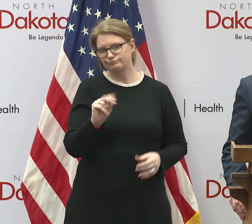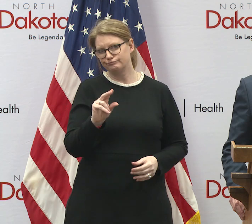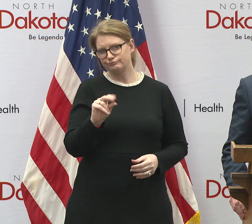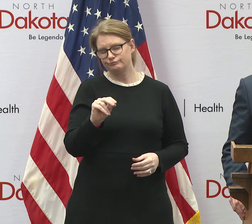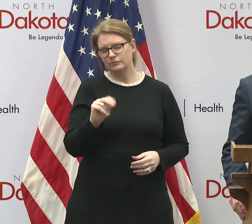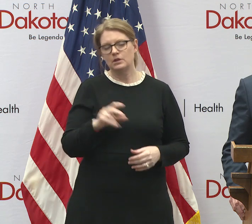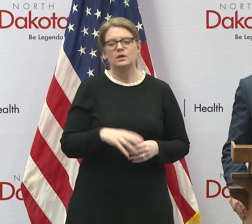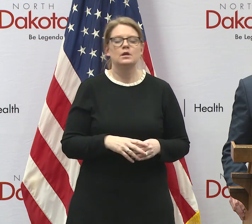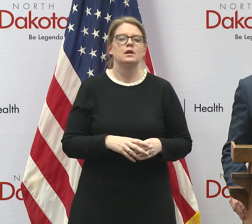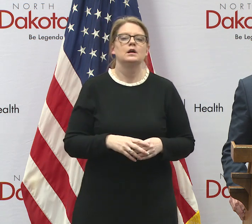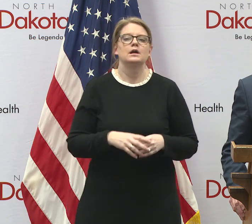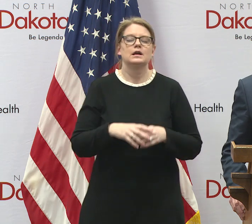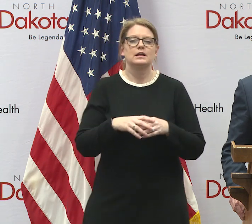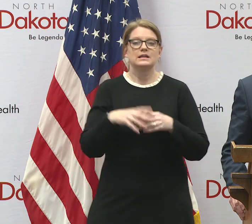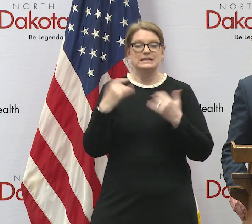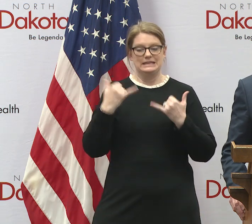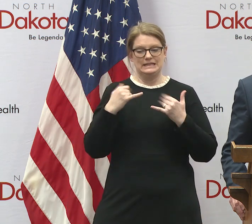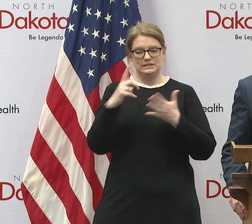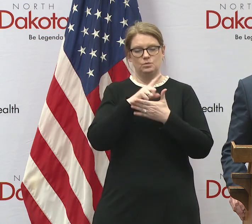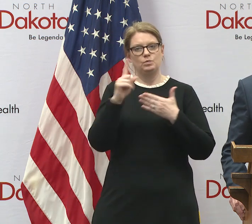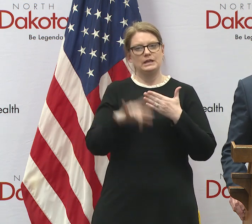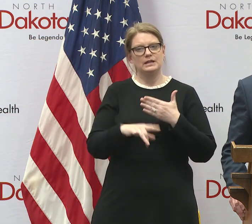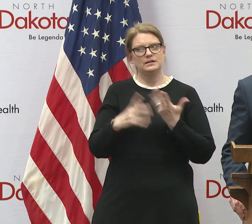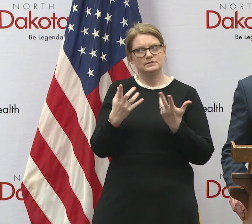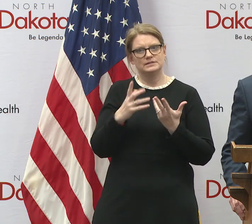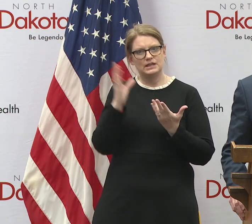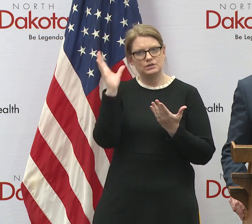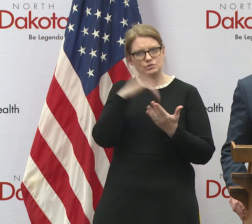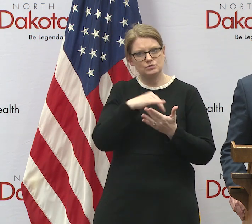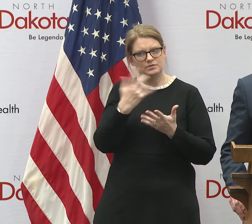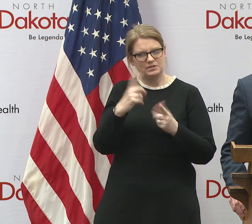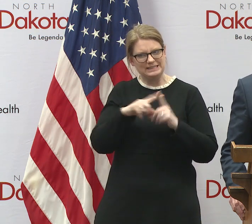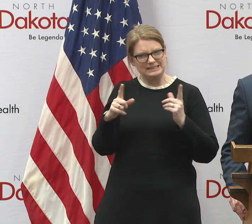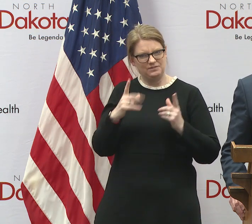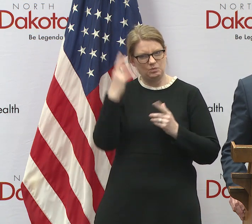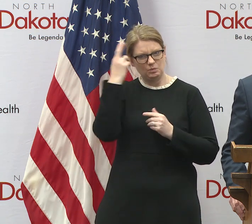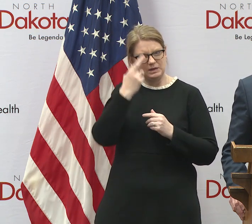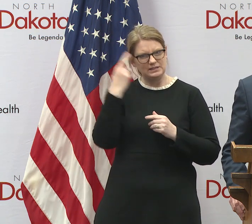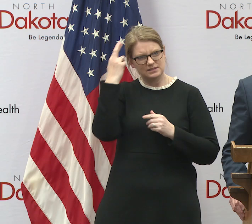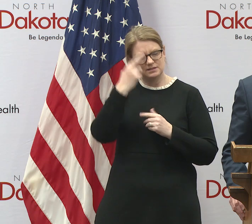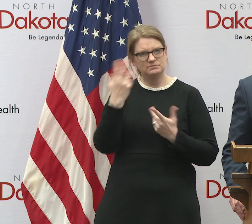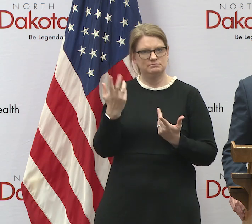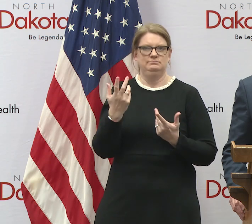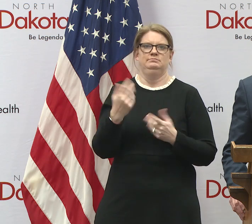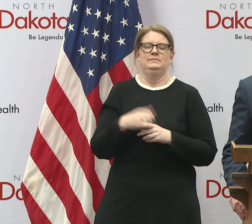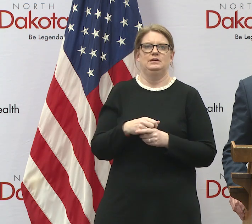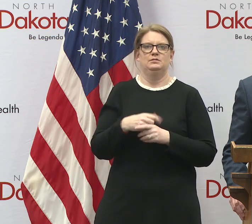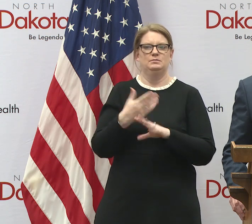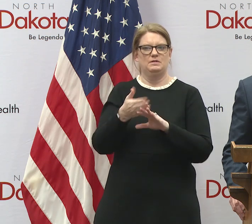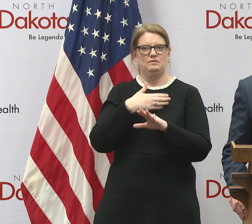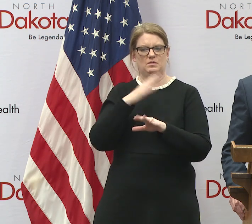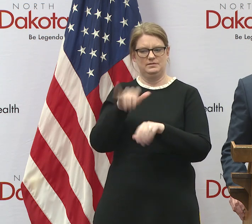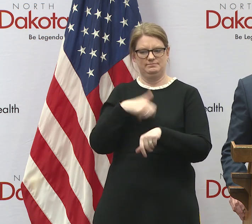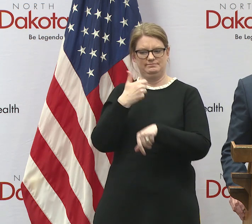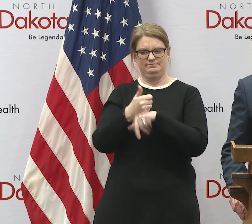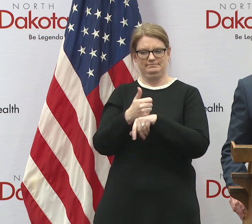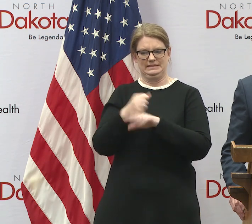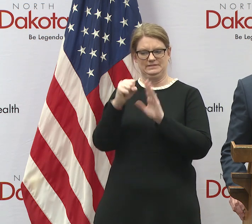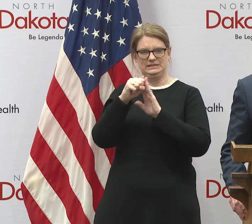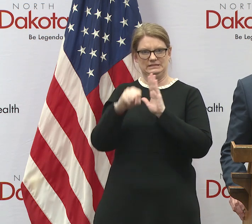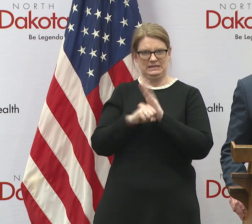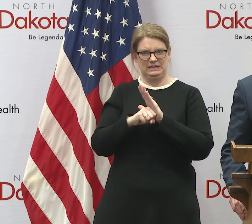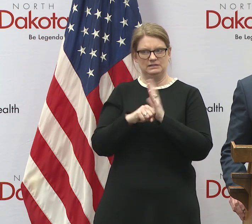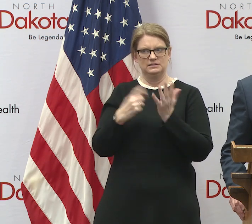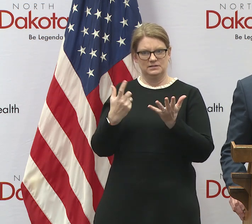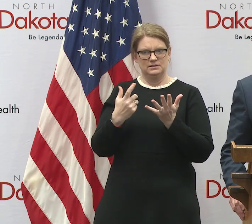This weekend is also unusual for another reason. Probably in the first time since before the founding of our state, tomorrow, most